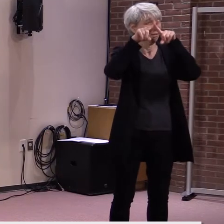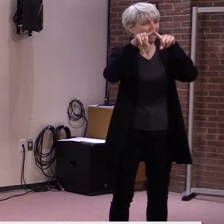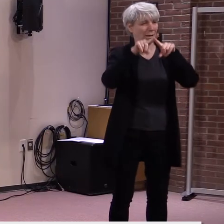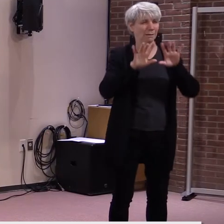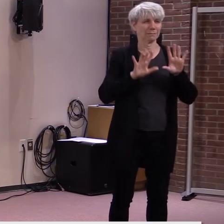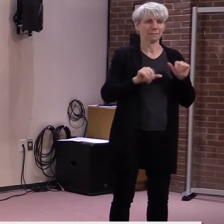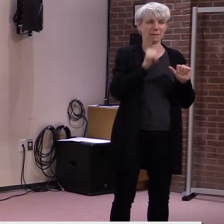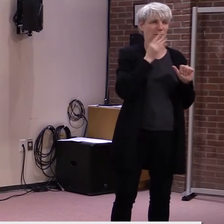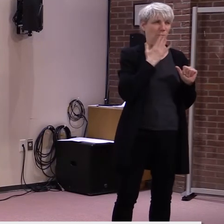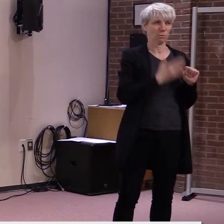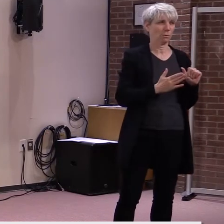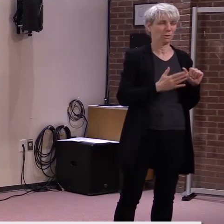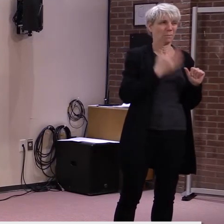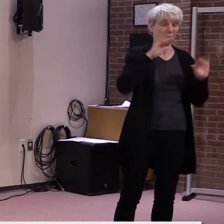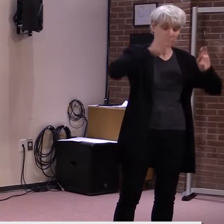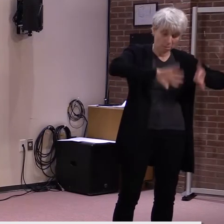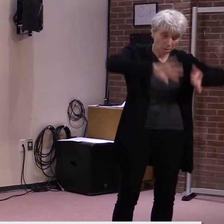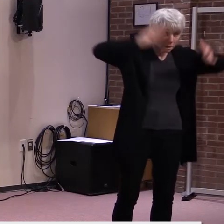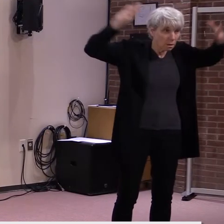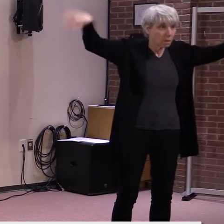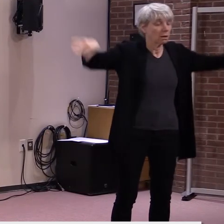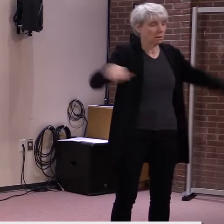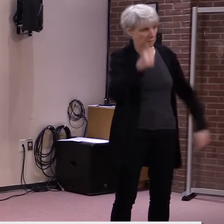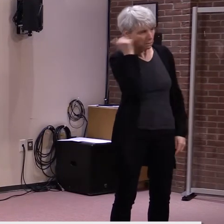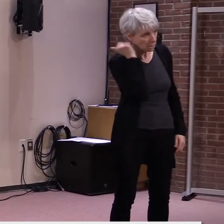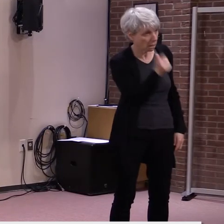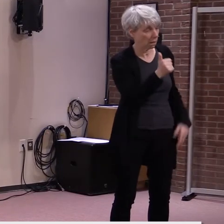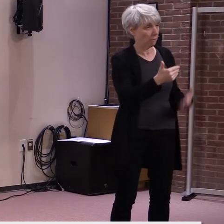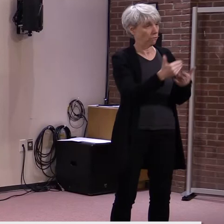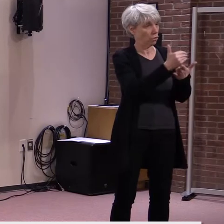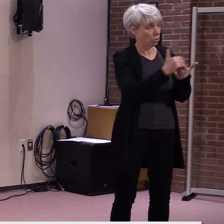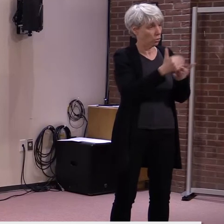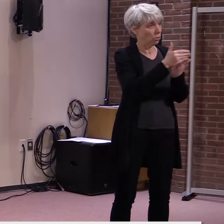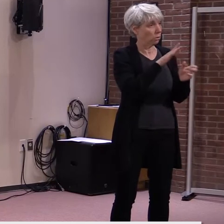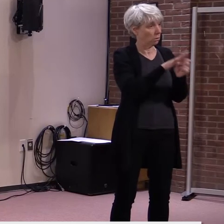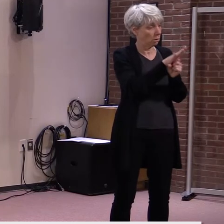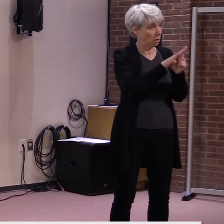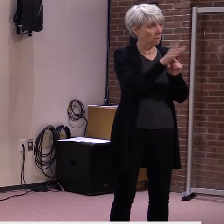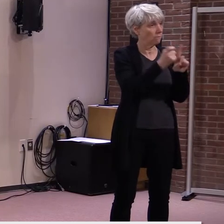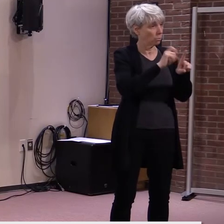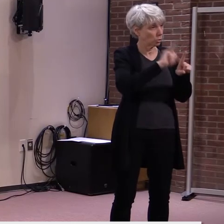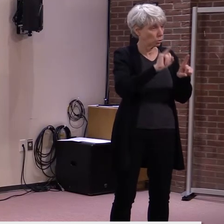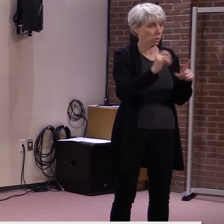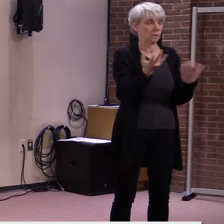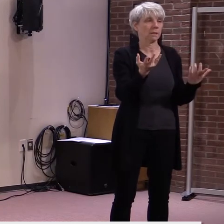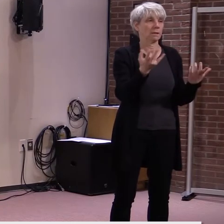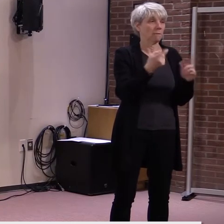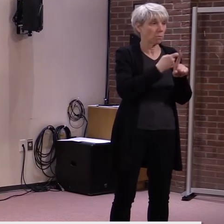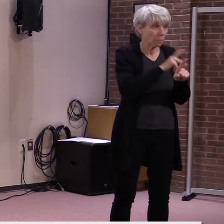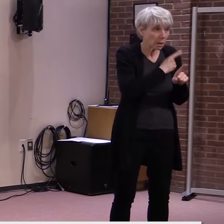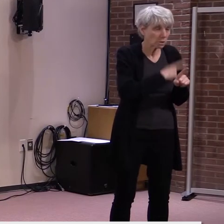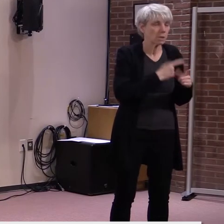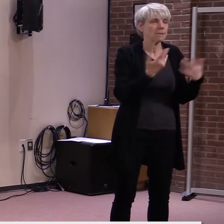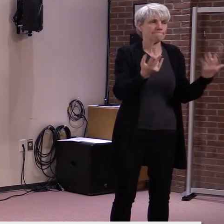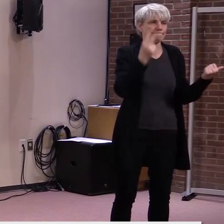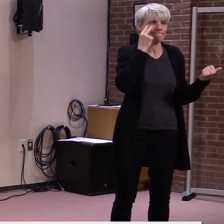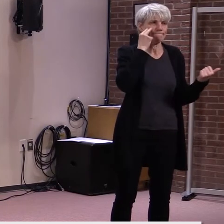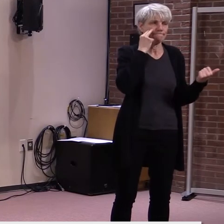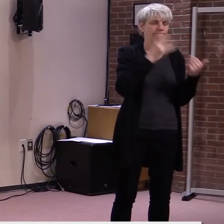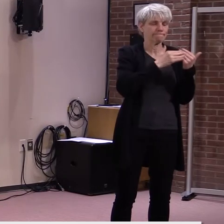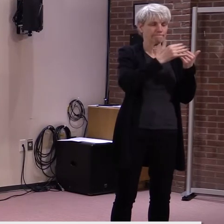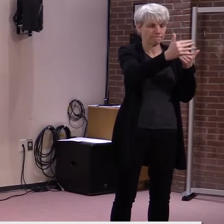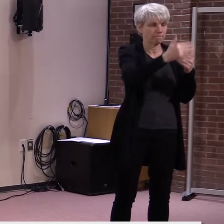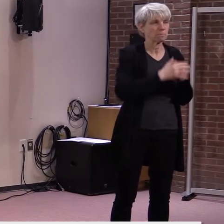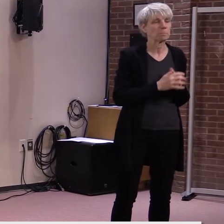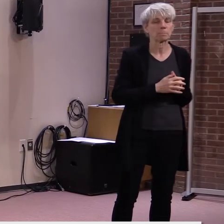see how they do on standing on their own. And I think it's a little too early to tell right at the moment. Are you concerned